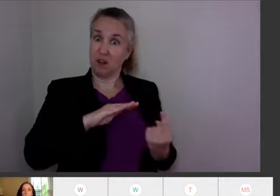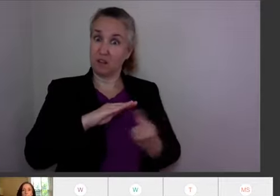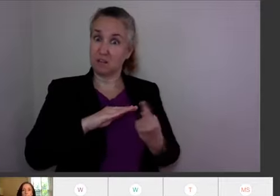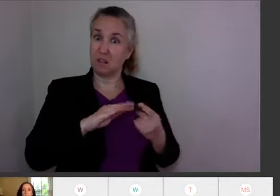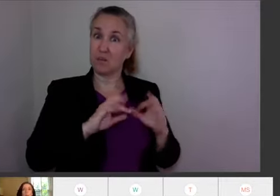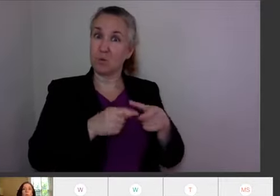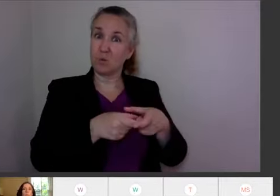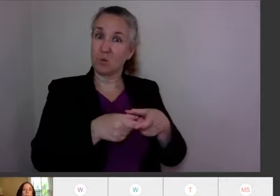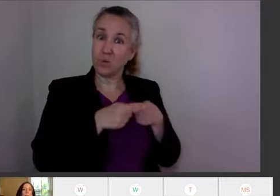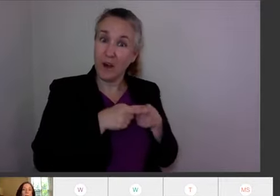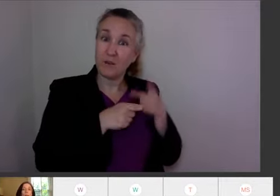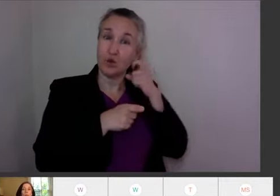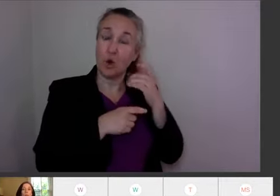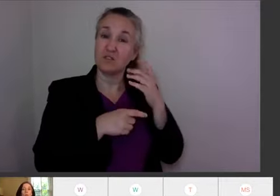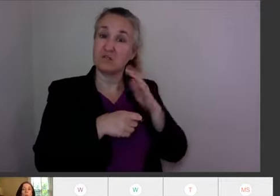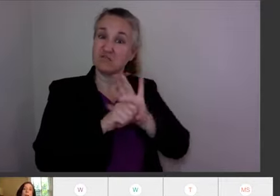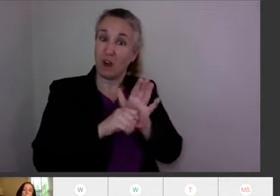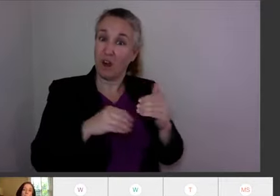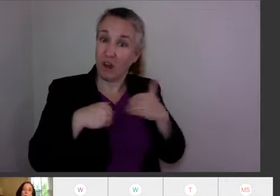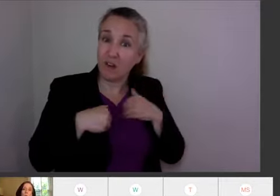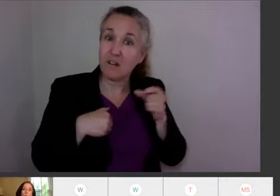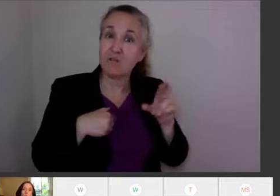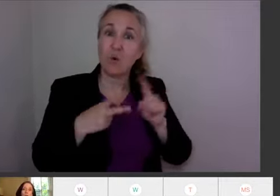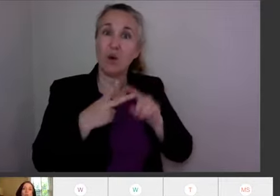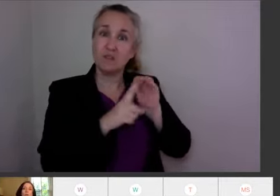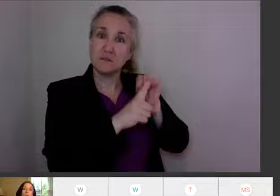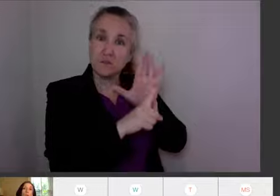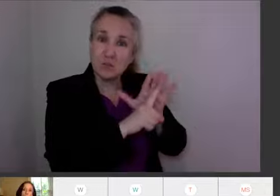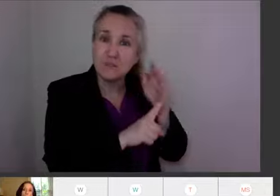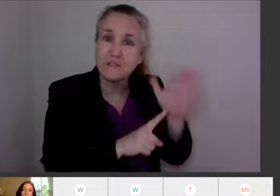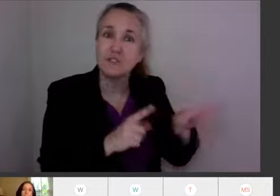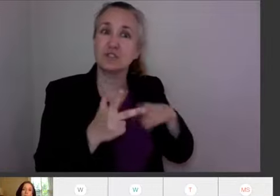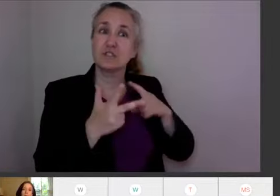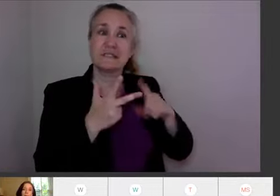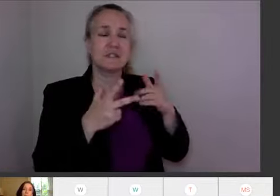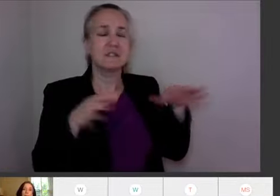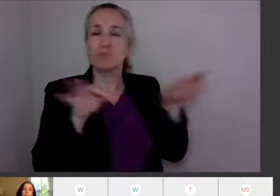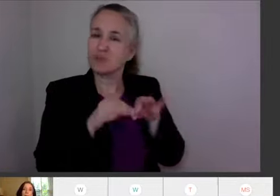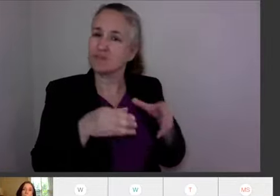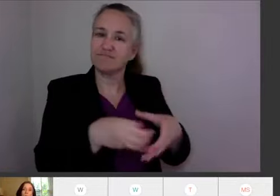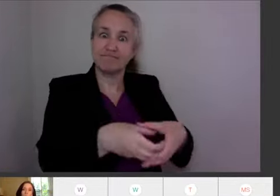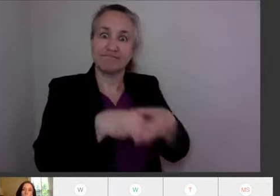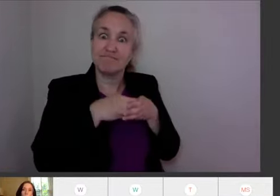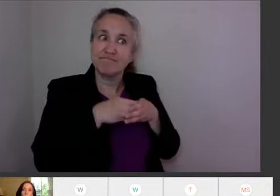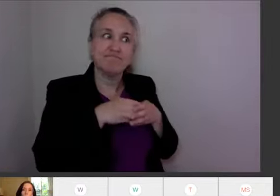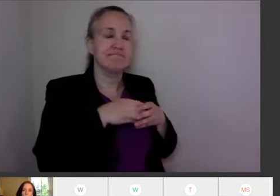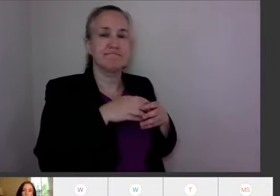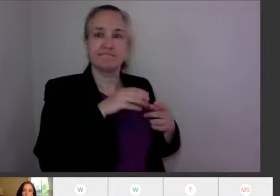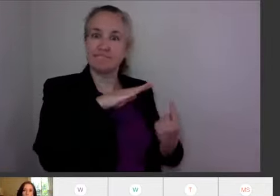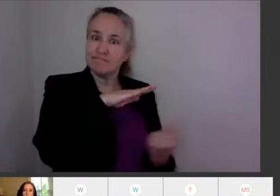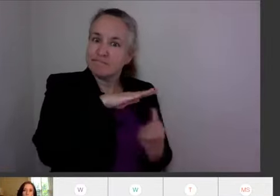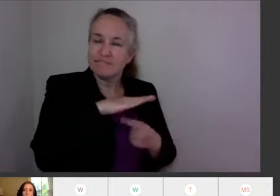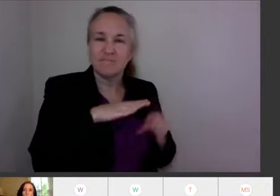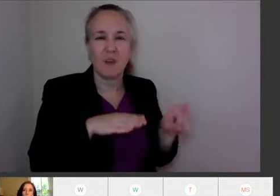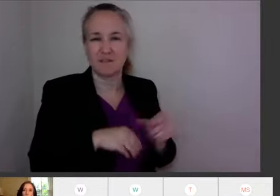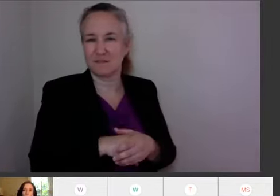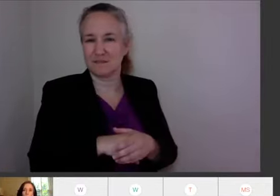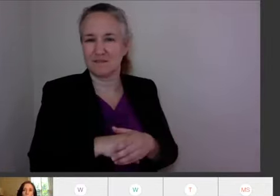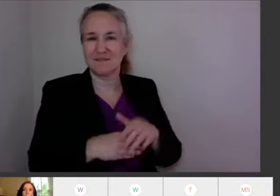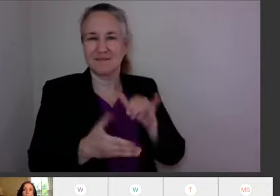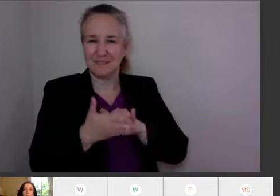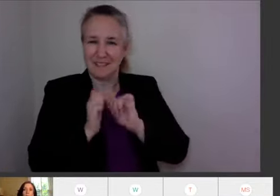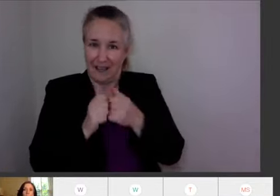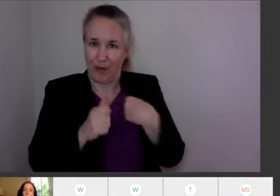either positive or have been directly exposed to do that. Now, that is how we will keep this virus under